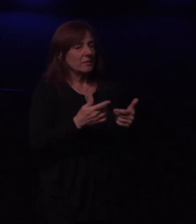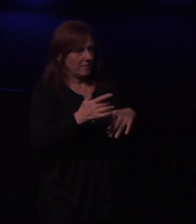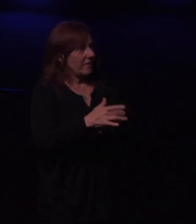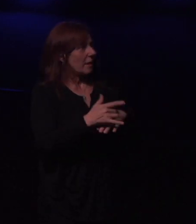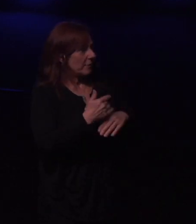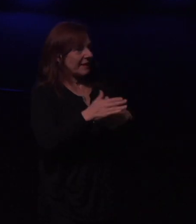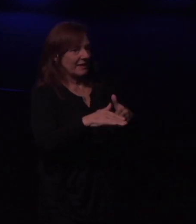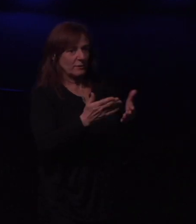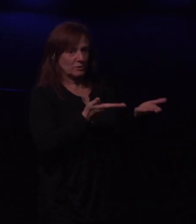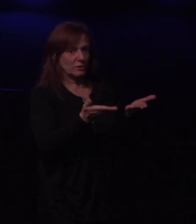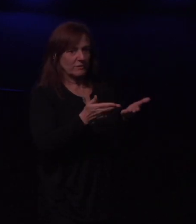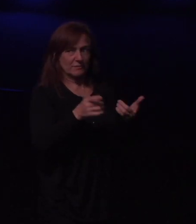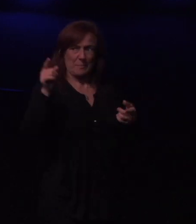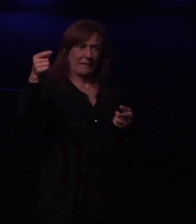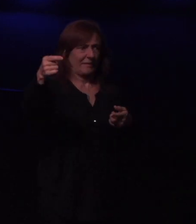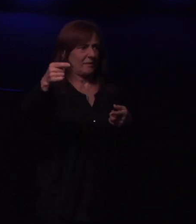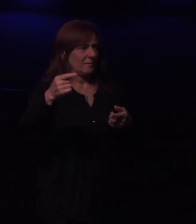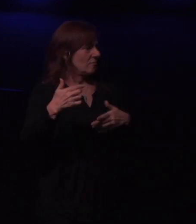service, right back here.